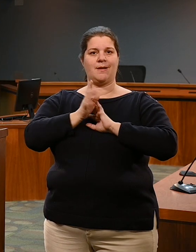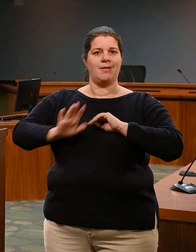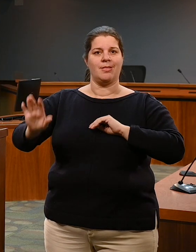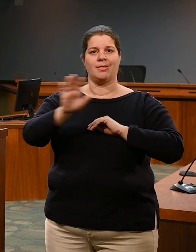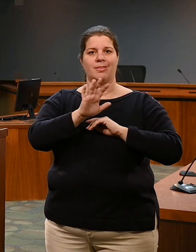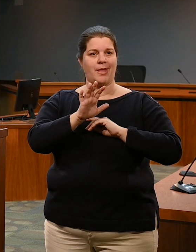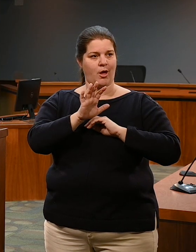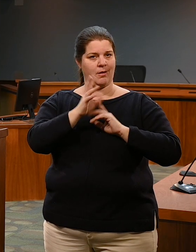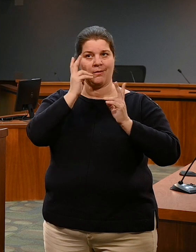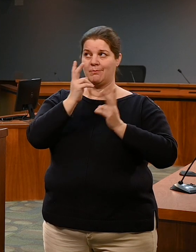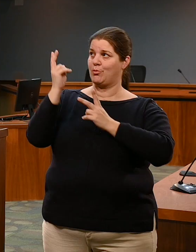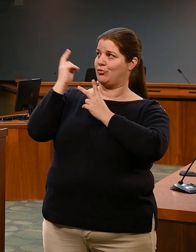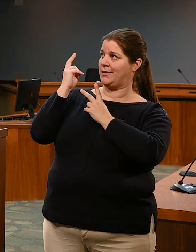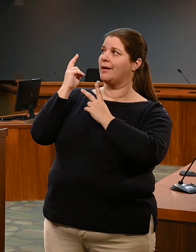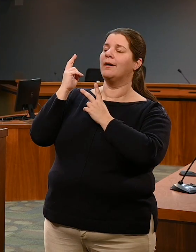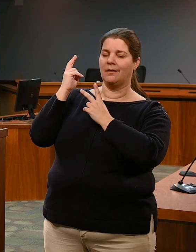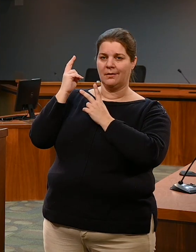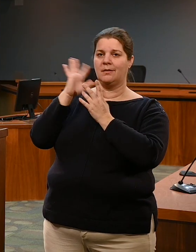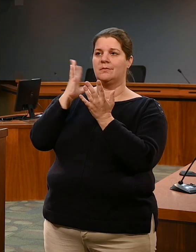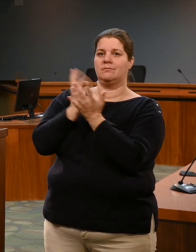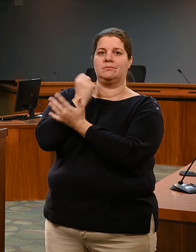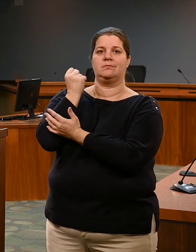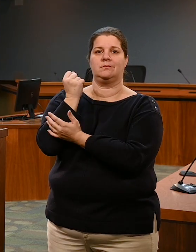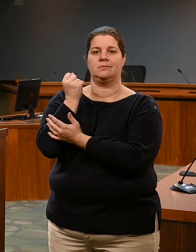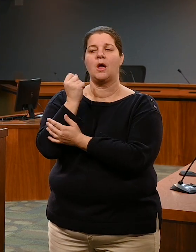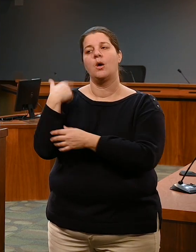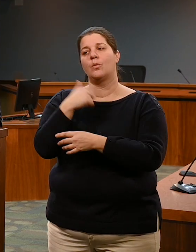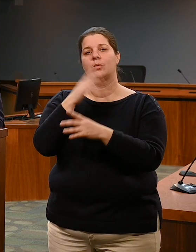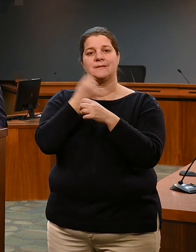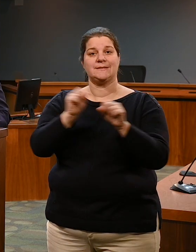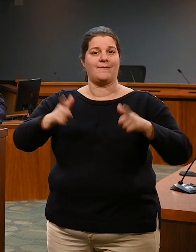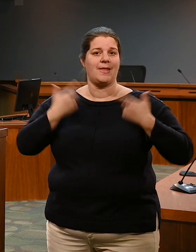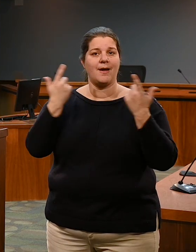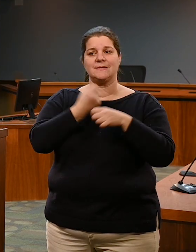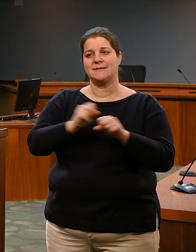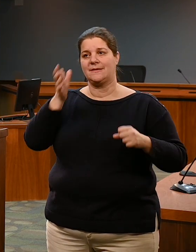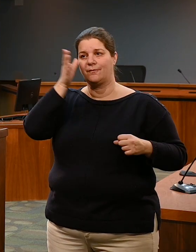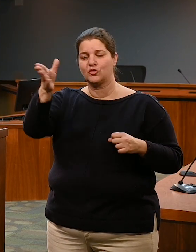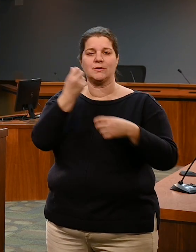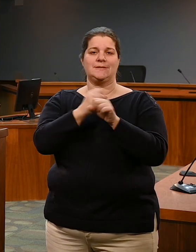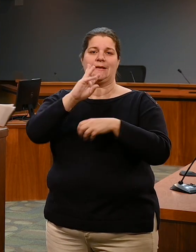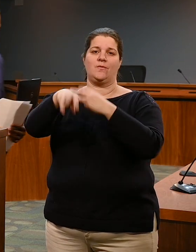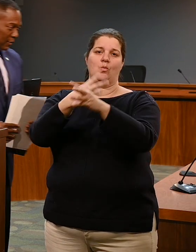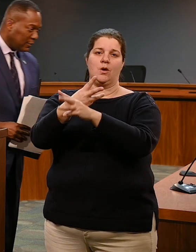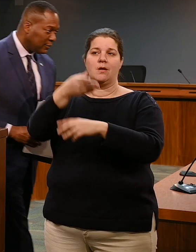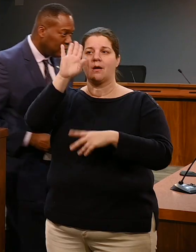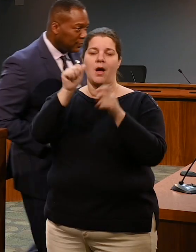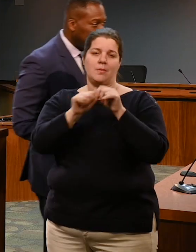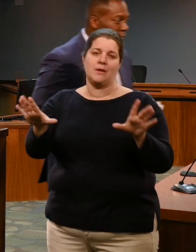save lives, save our future, and save the world. God bless you and thank you.